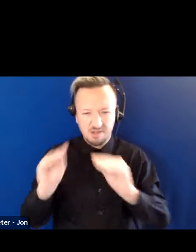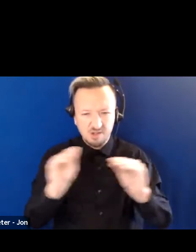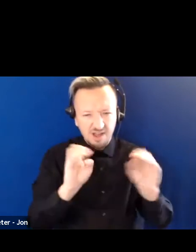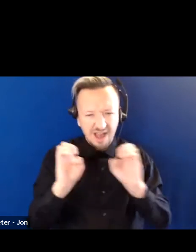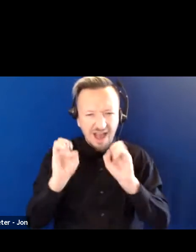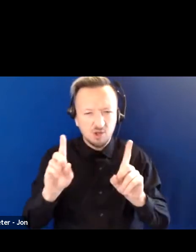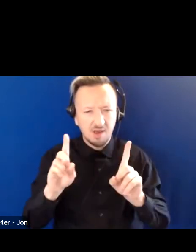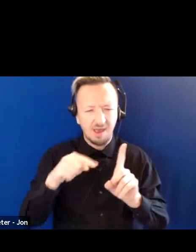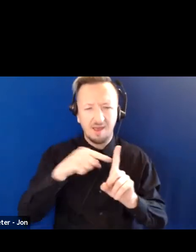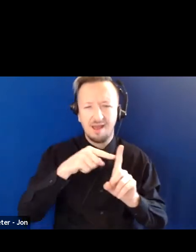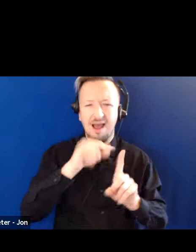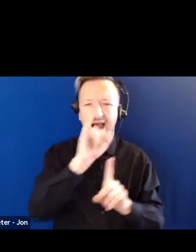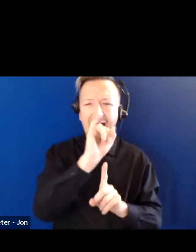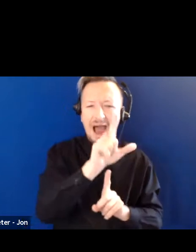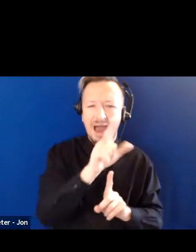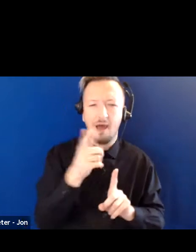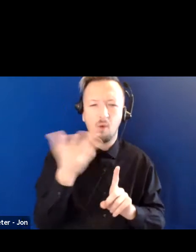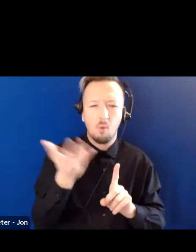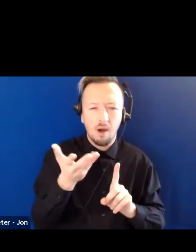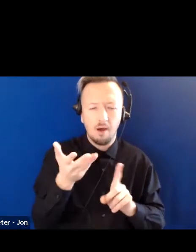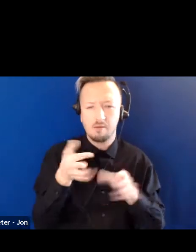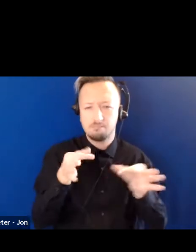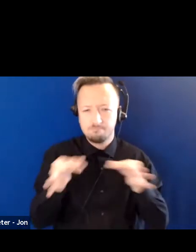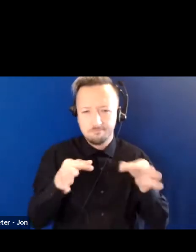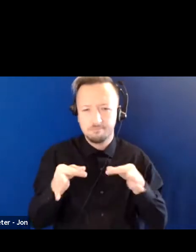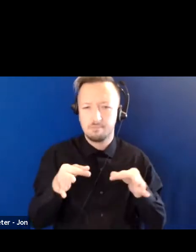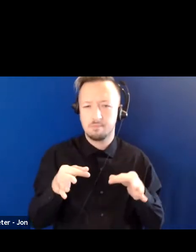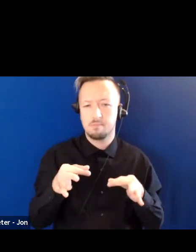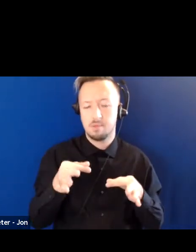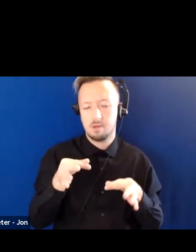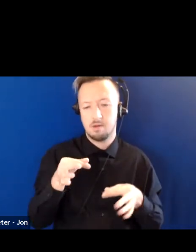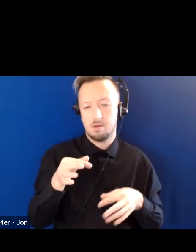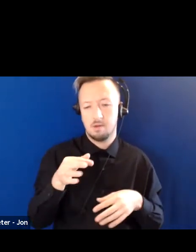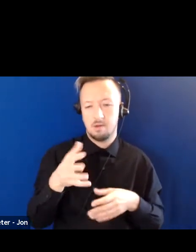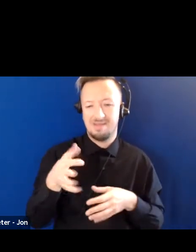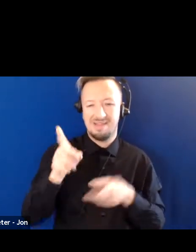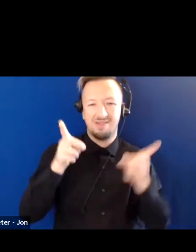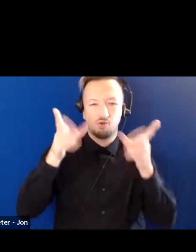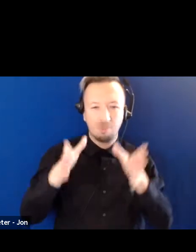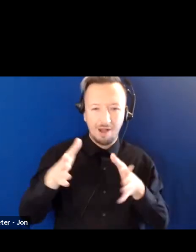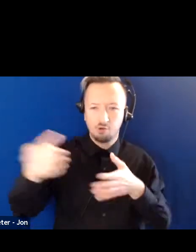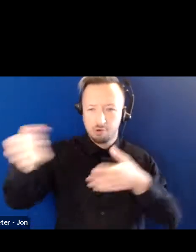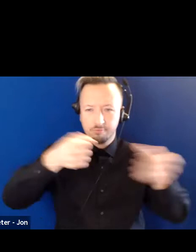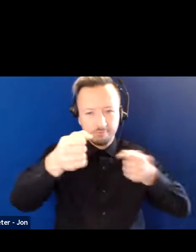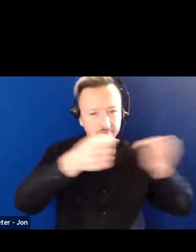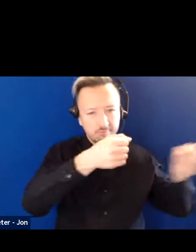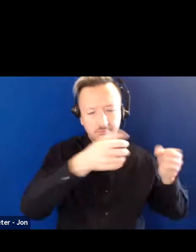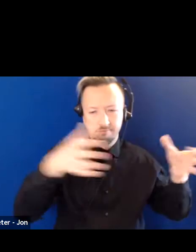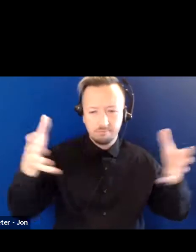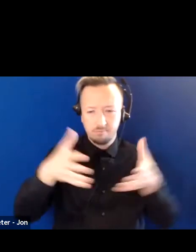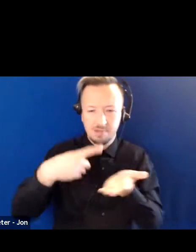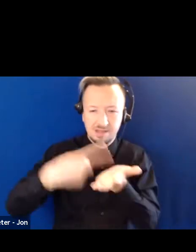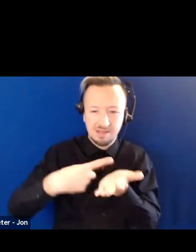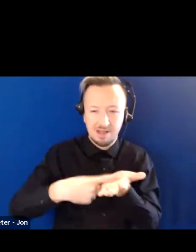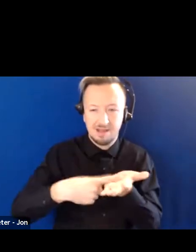centers, voice through our directors and staff to talk about